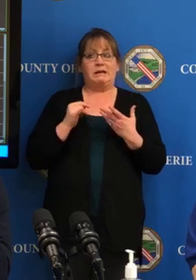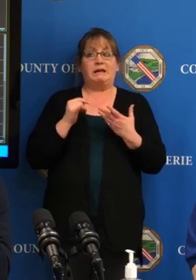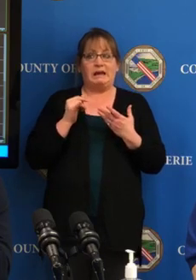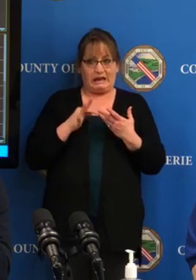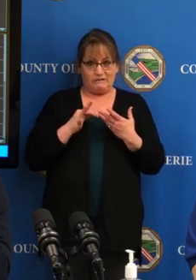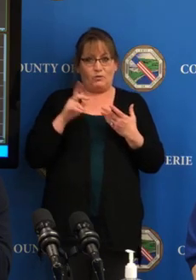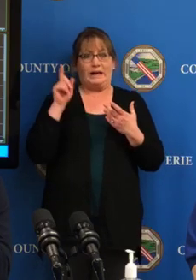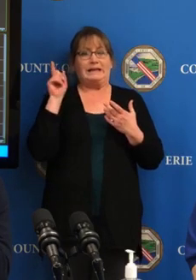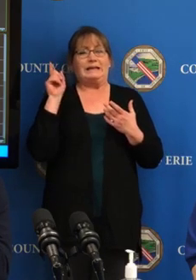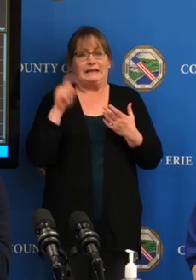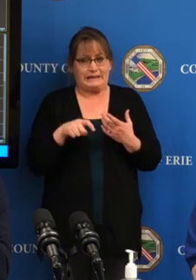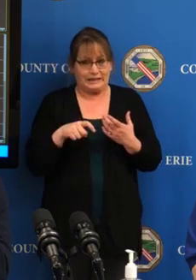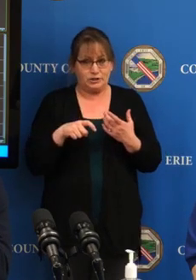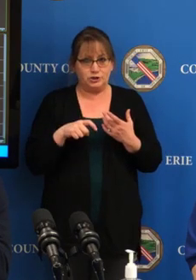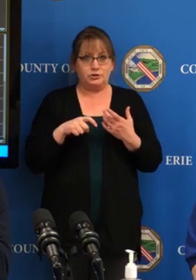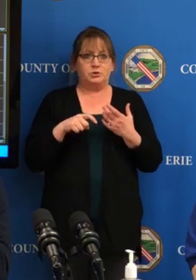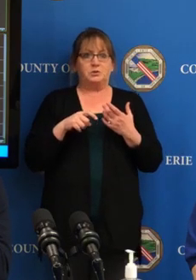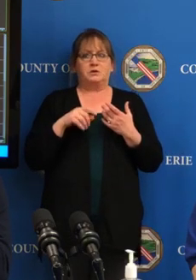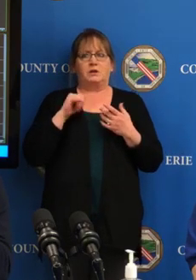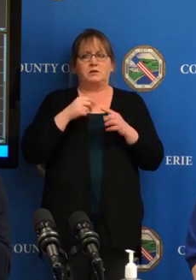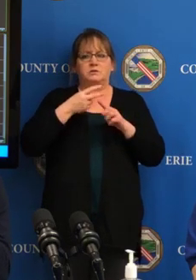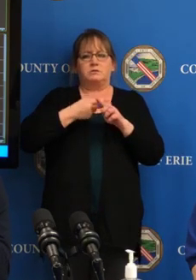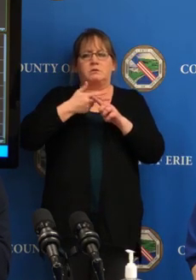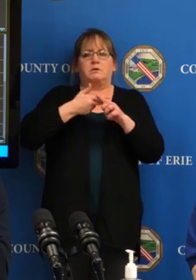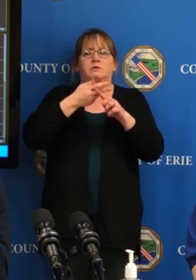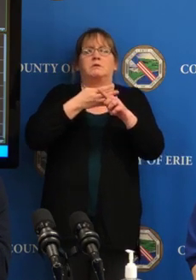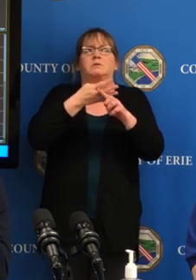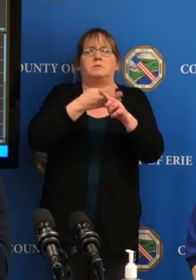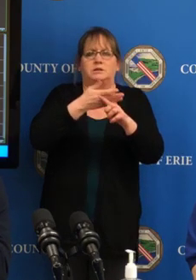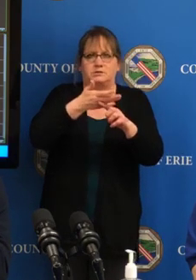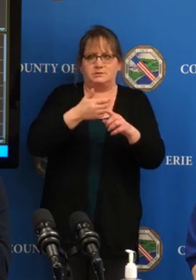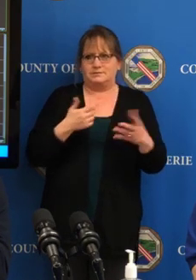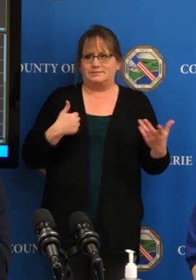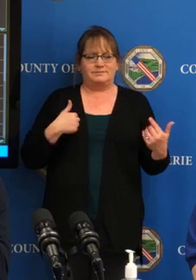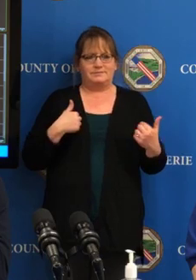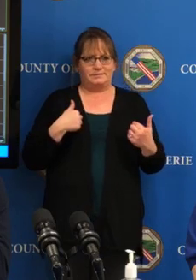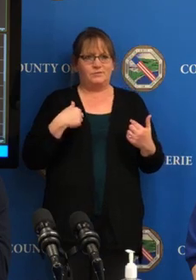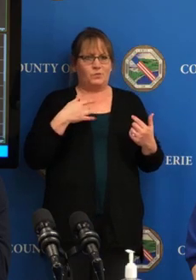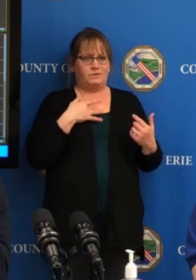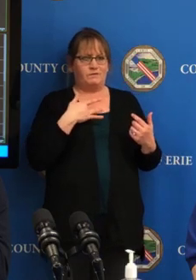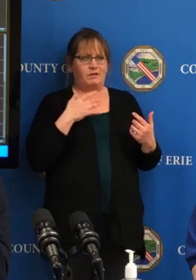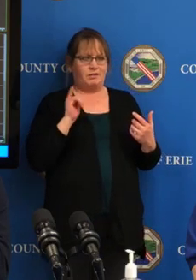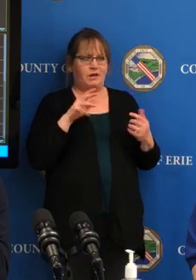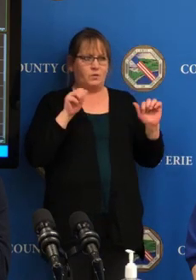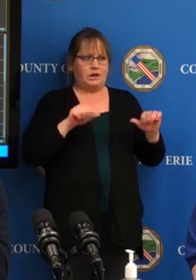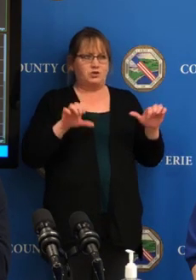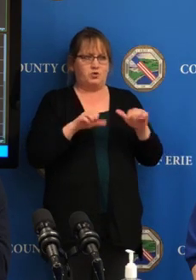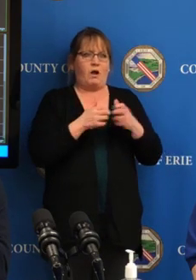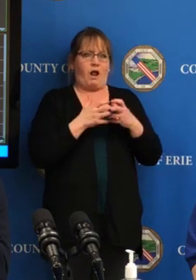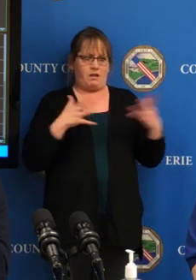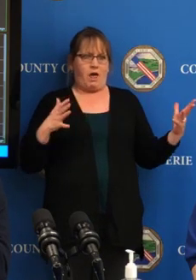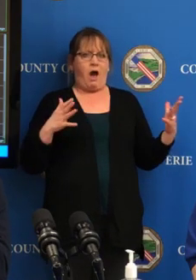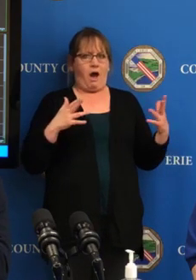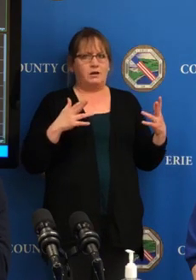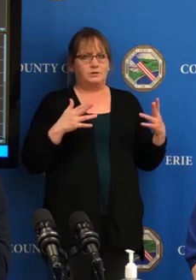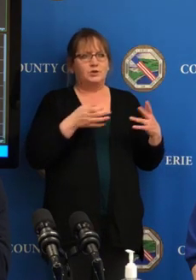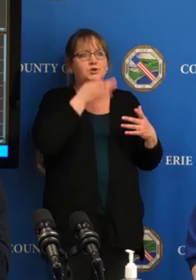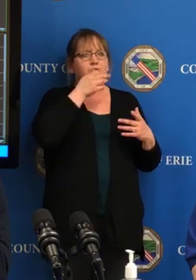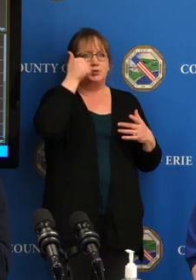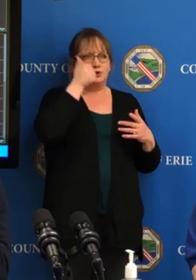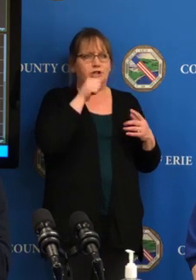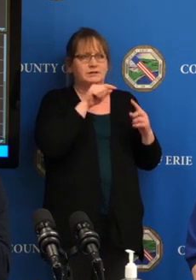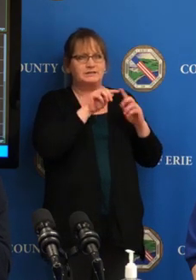home, we could do it, but that's more months away as compared to some of the stuff that we feel we could get done in a very short period of